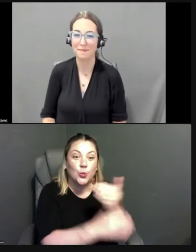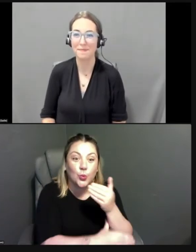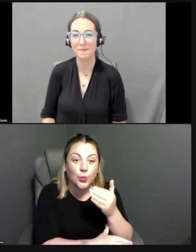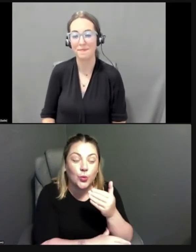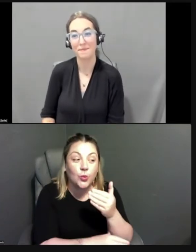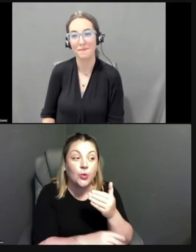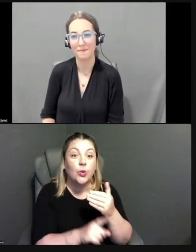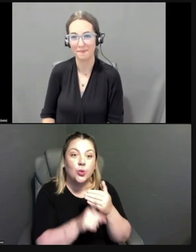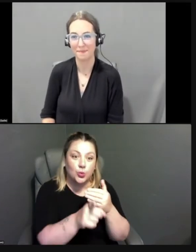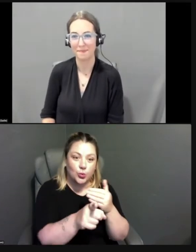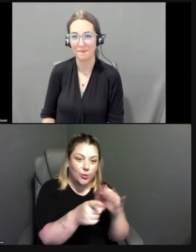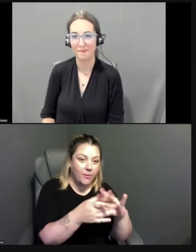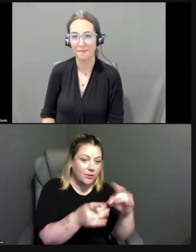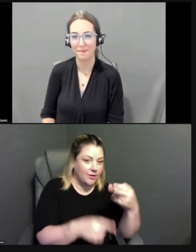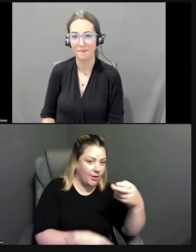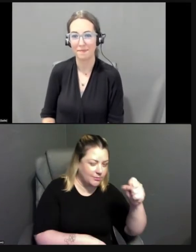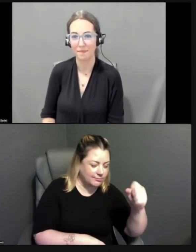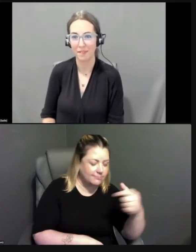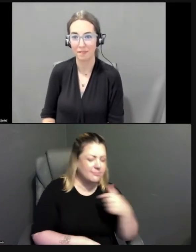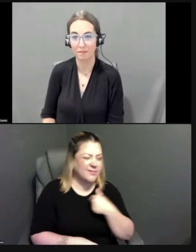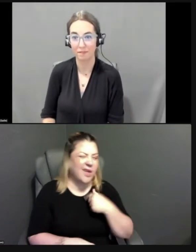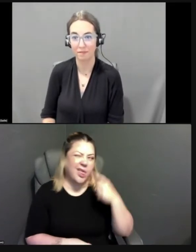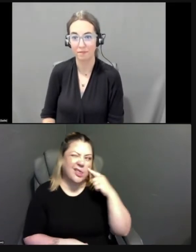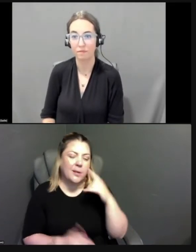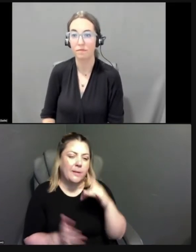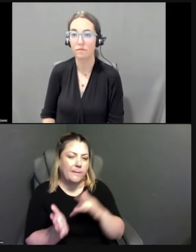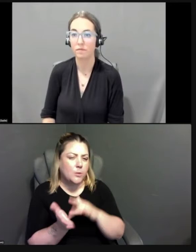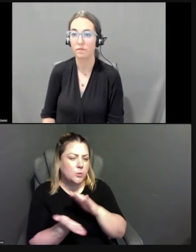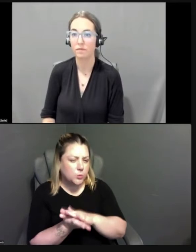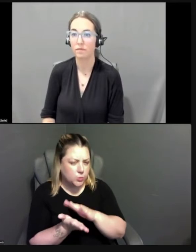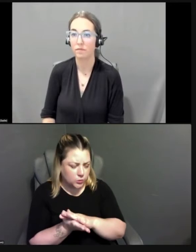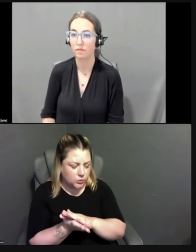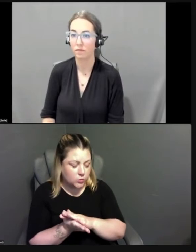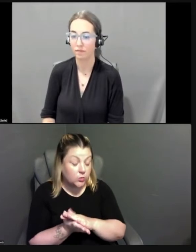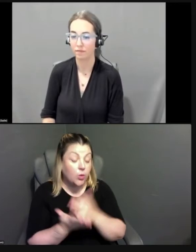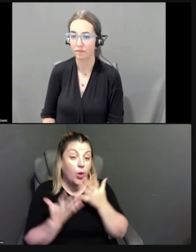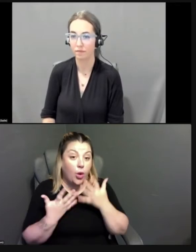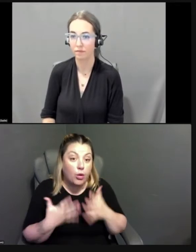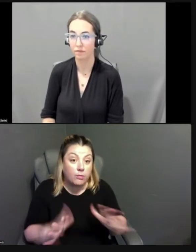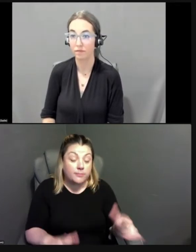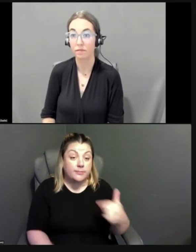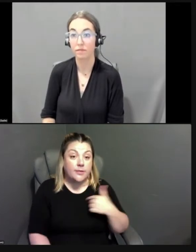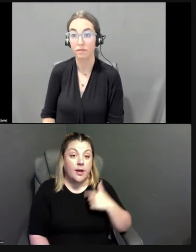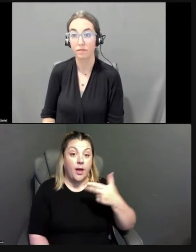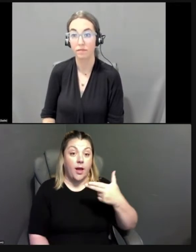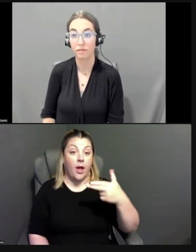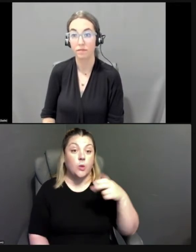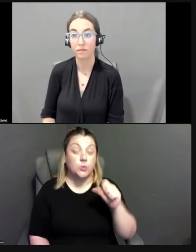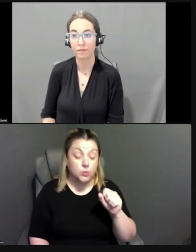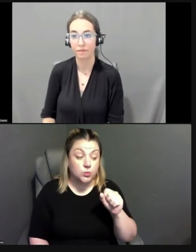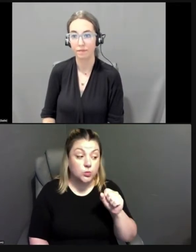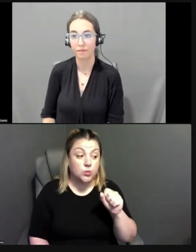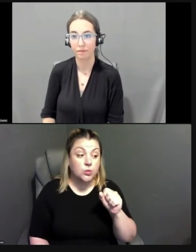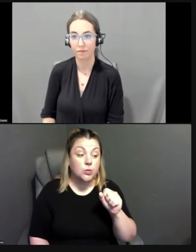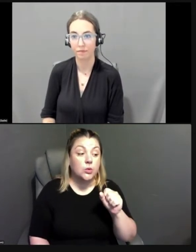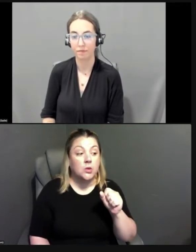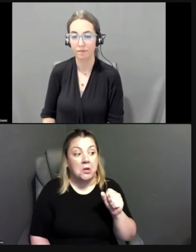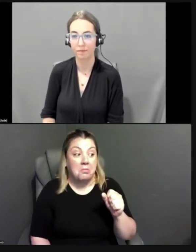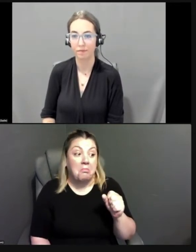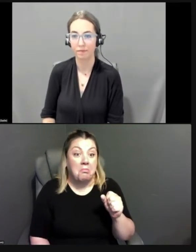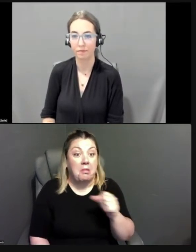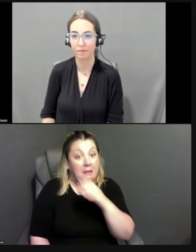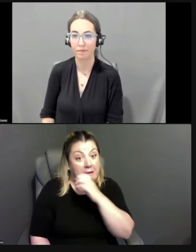middle school. By the time I hit high school, I think the choices were all like, it still technically